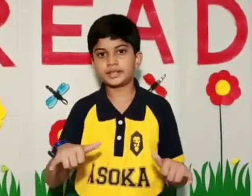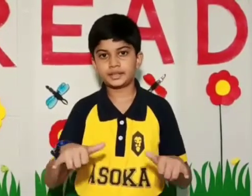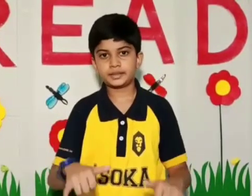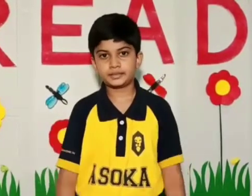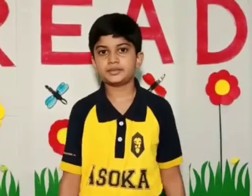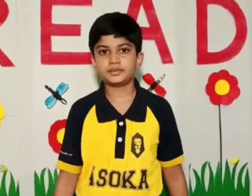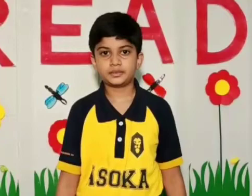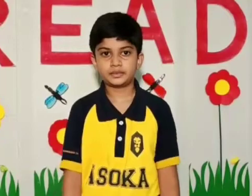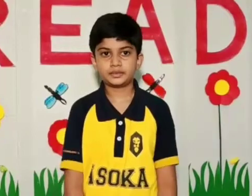stay.